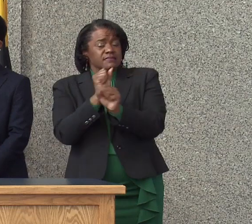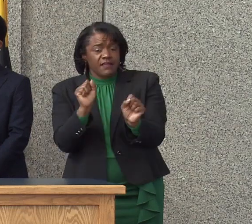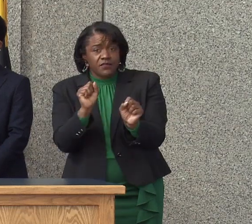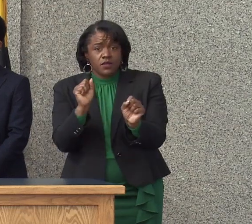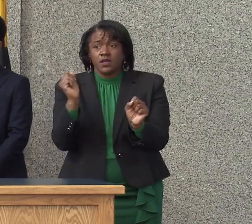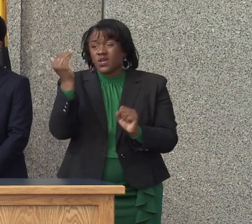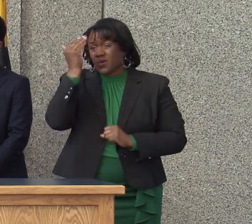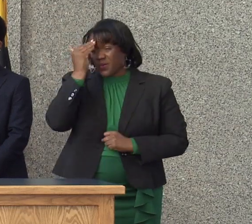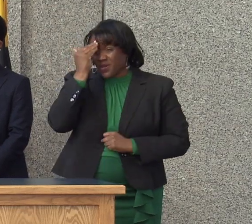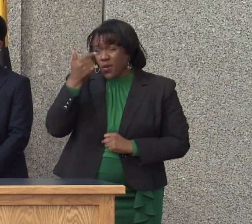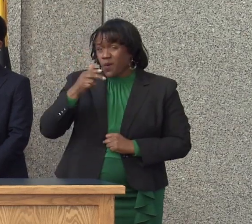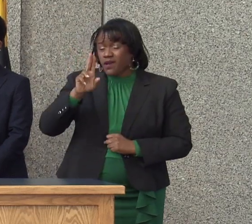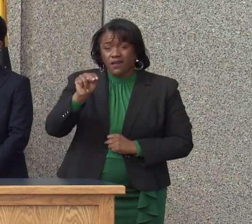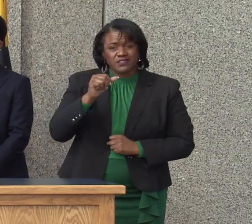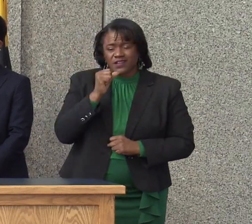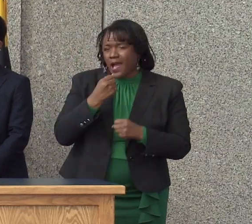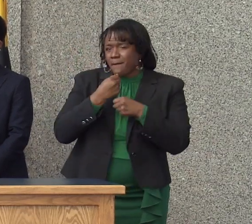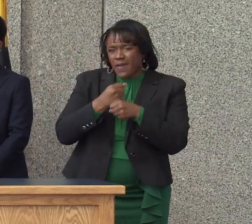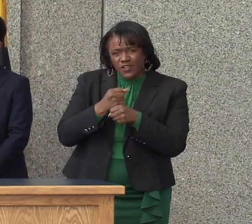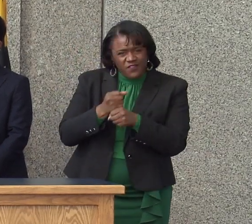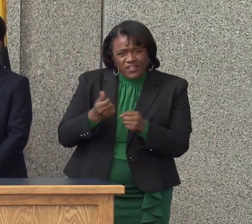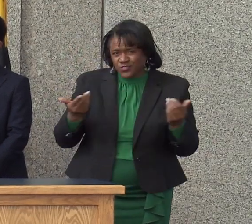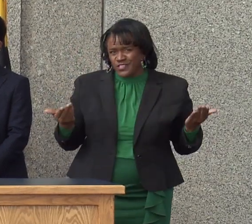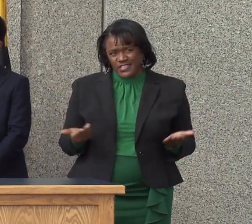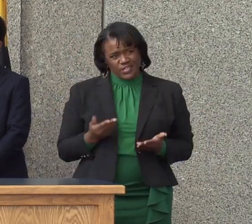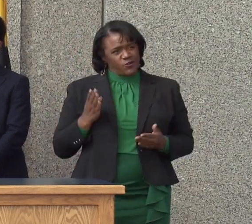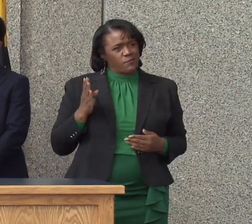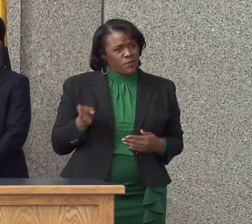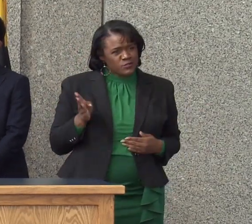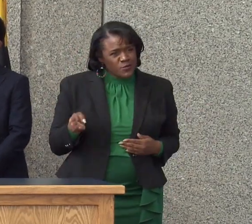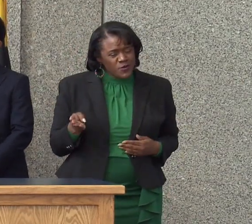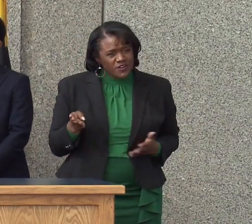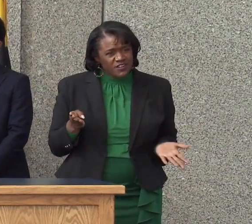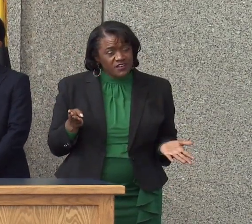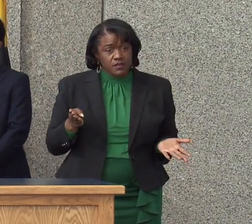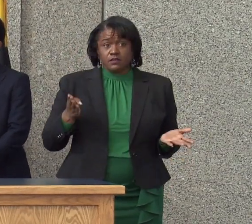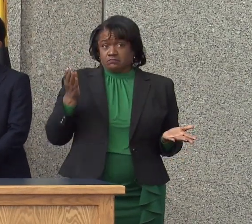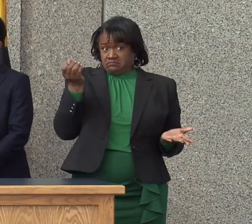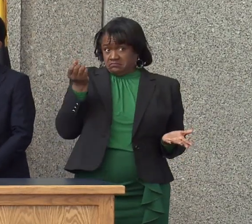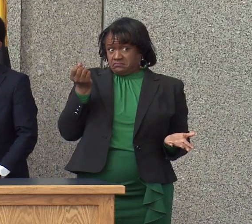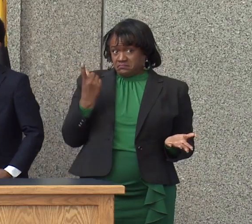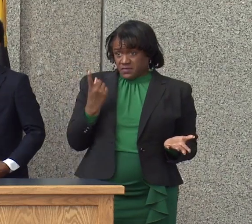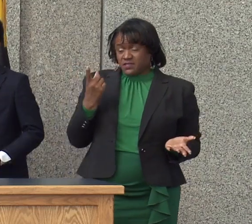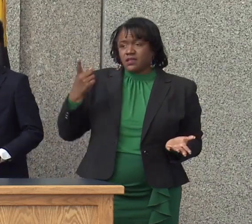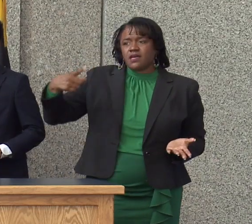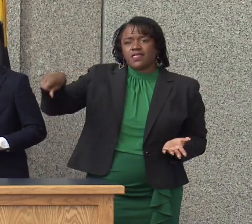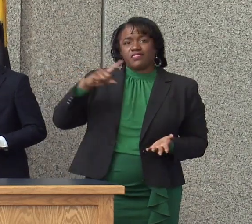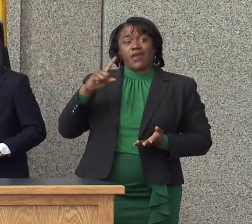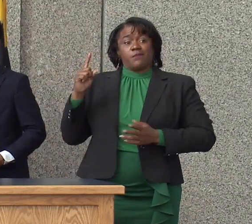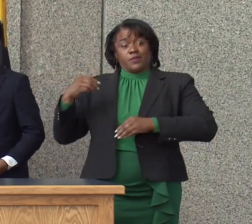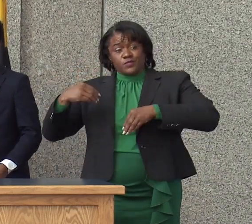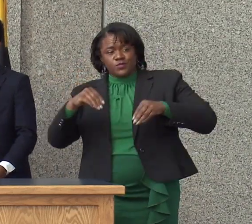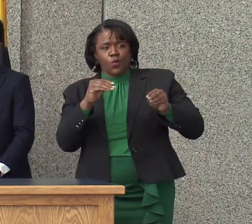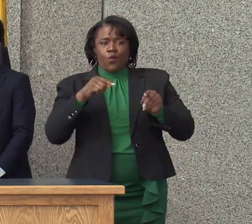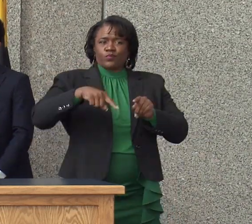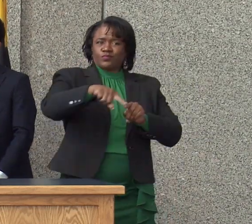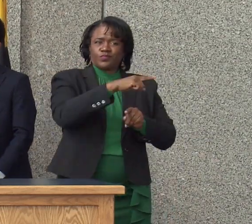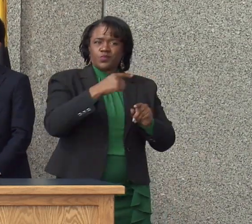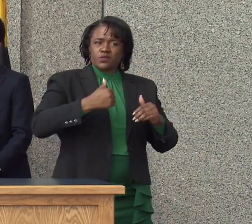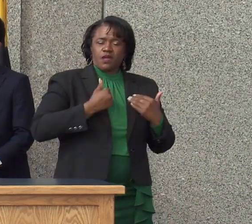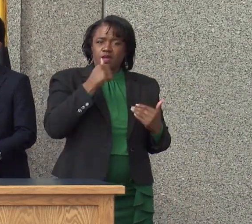know, firearms are not manufactured here in the city of Baltimore. However, they do fall into the hands of young men and women